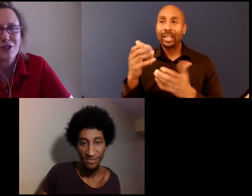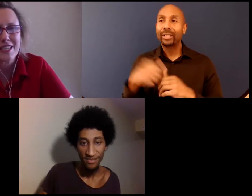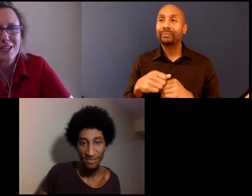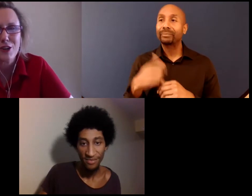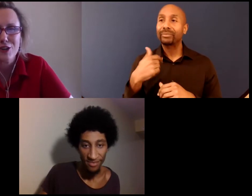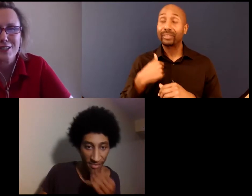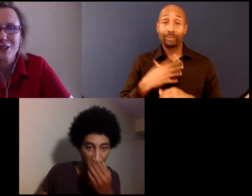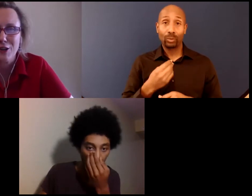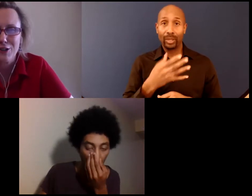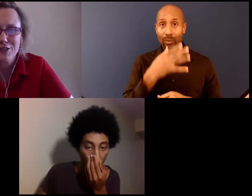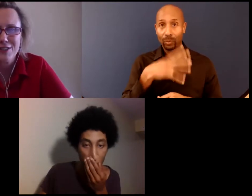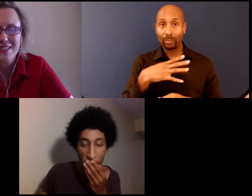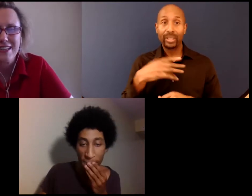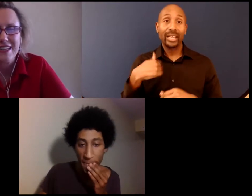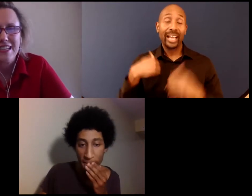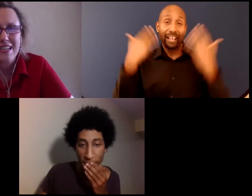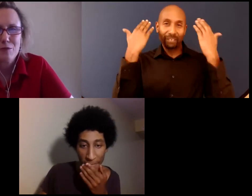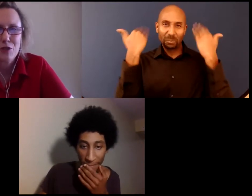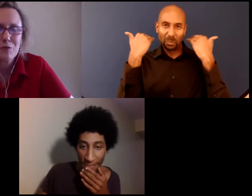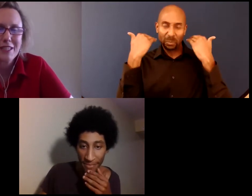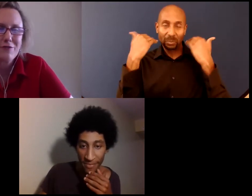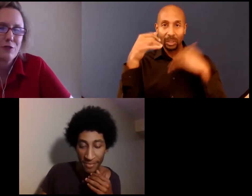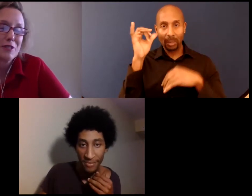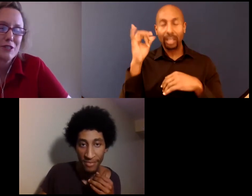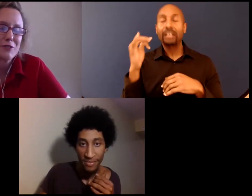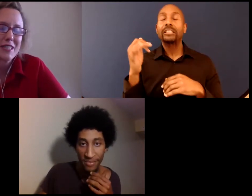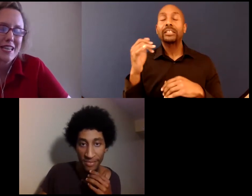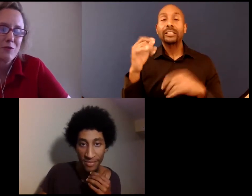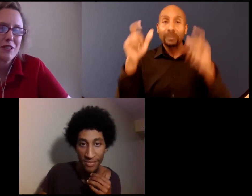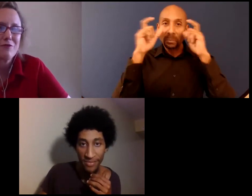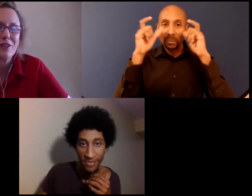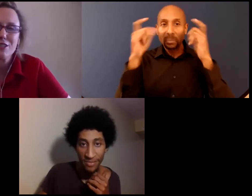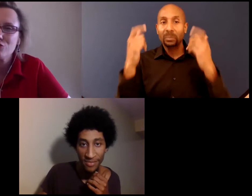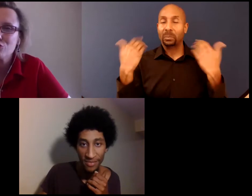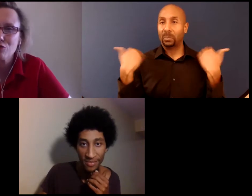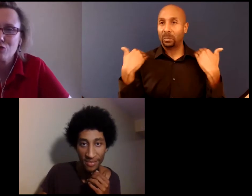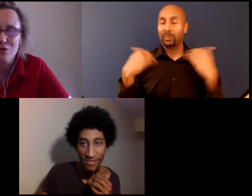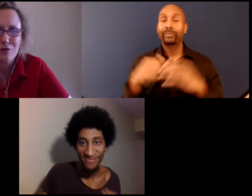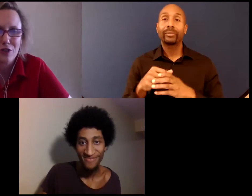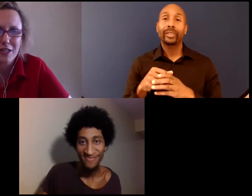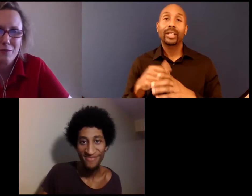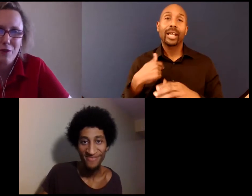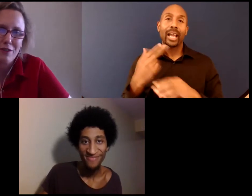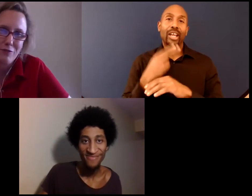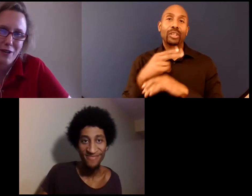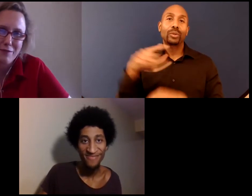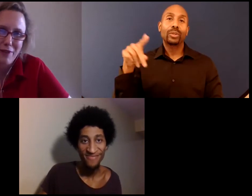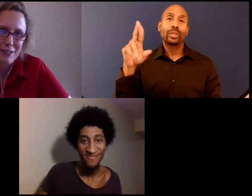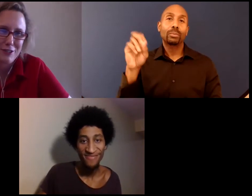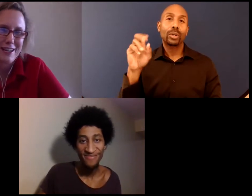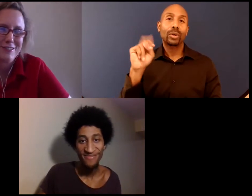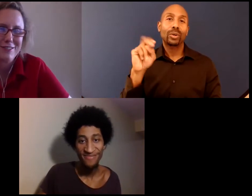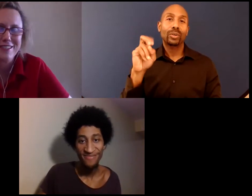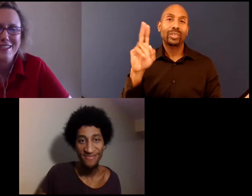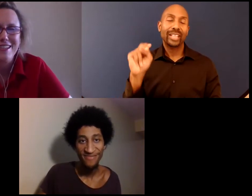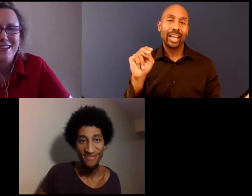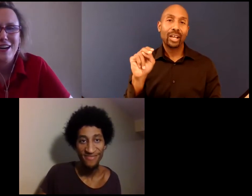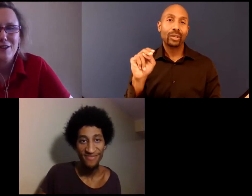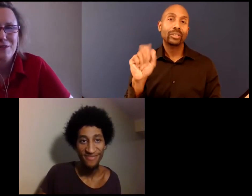pronouns she, her, and hers. And I'm zooming from you today with a very neutral sort of cream off-white